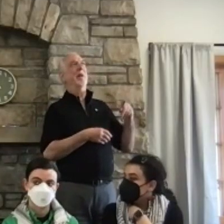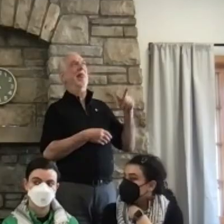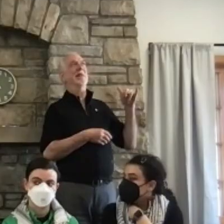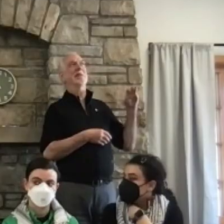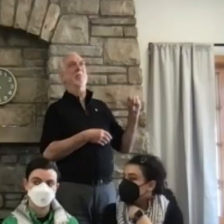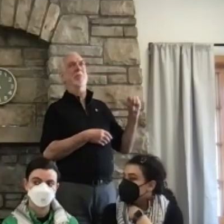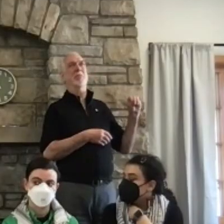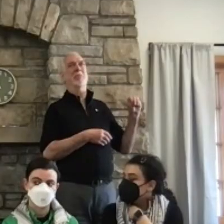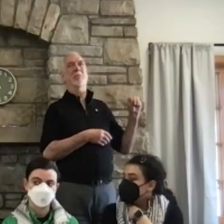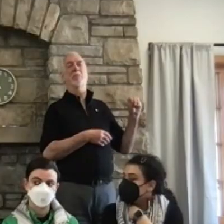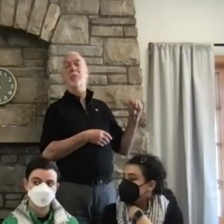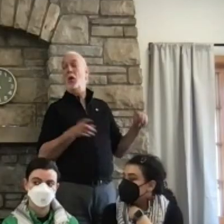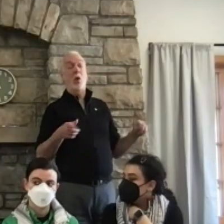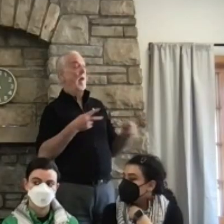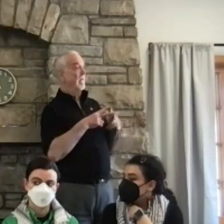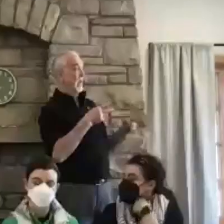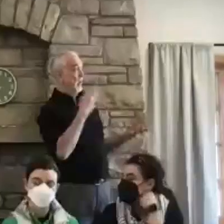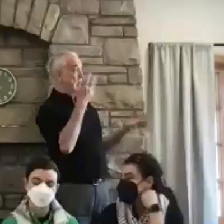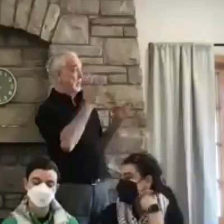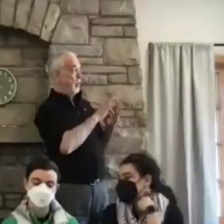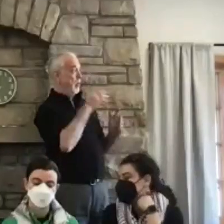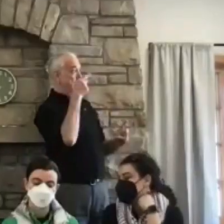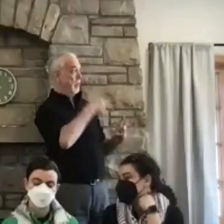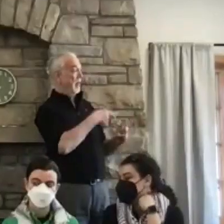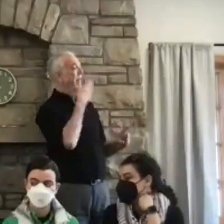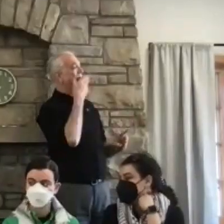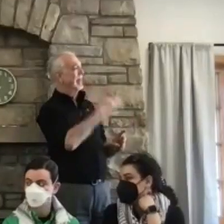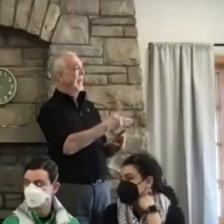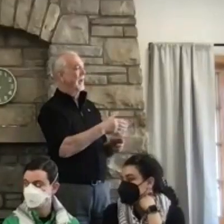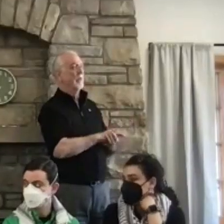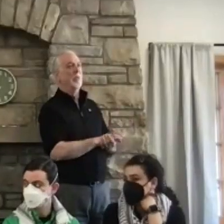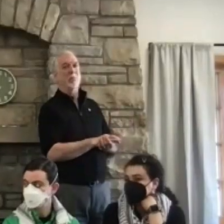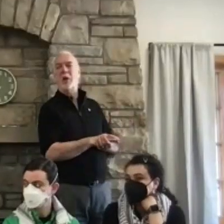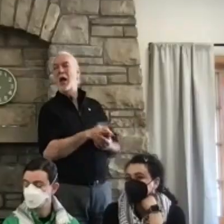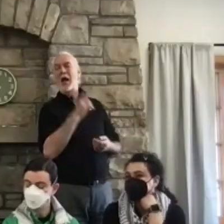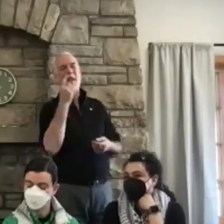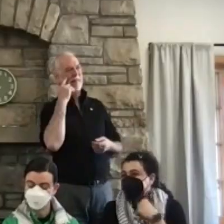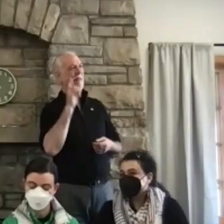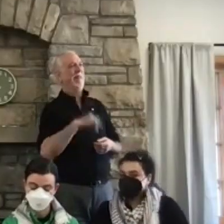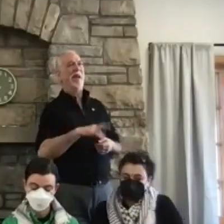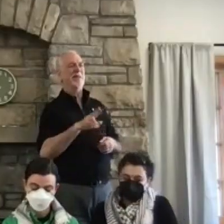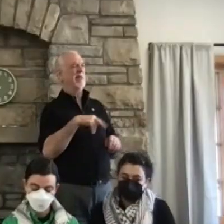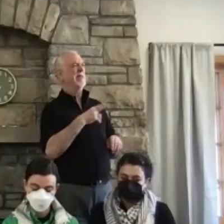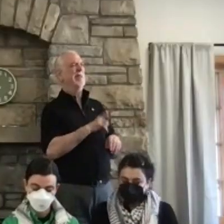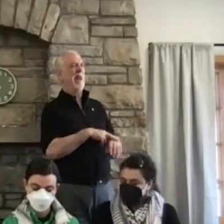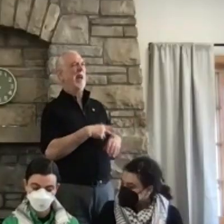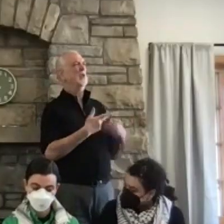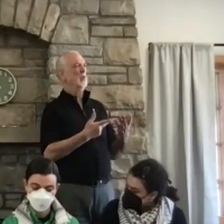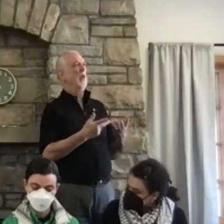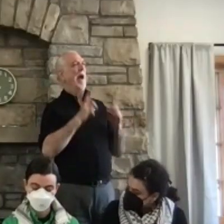Yeah, really important point. Thank you for that. And I think that that was a natural segue between the two